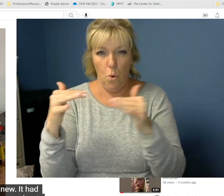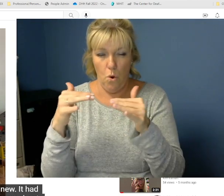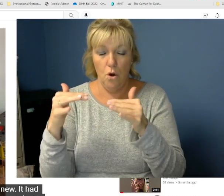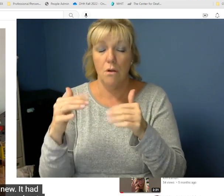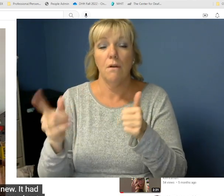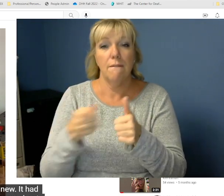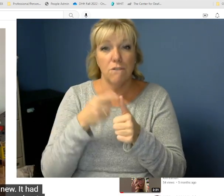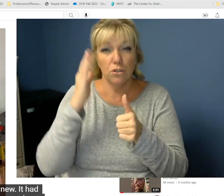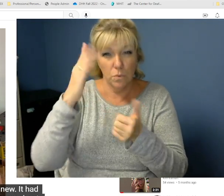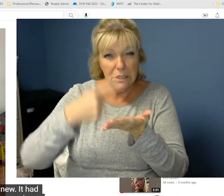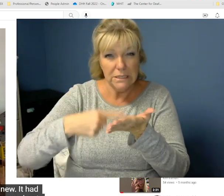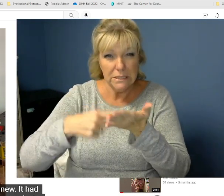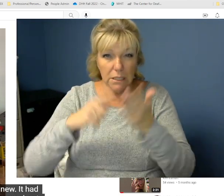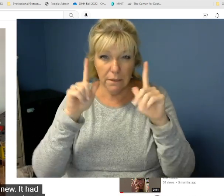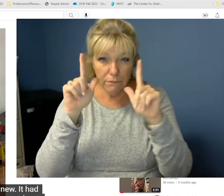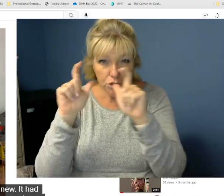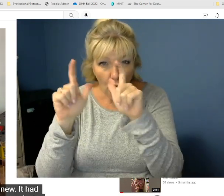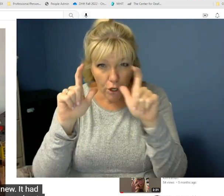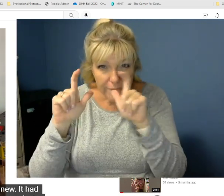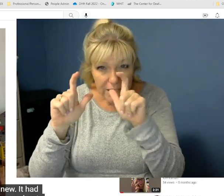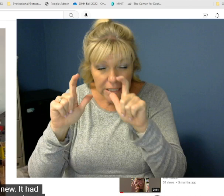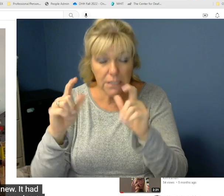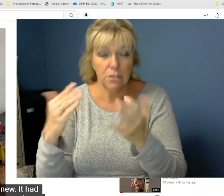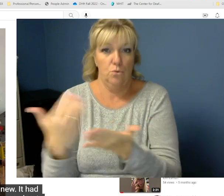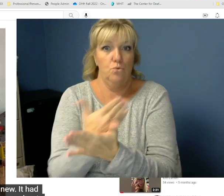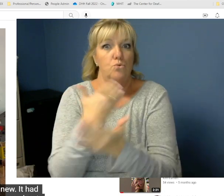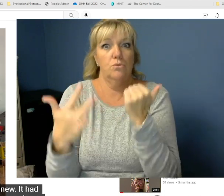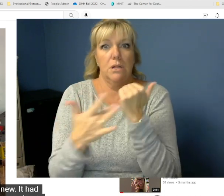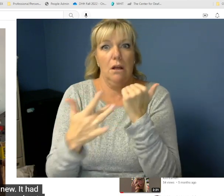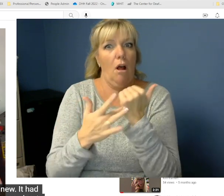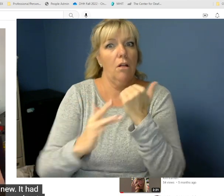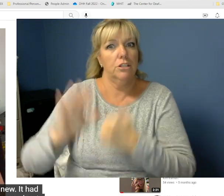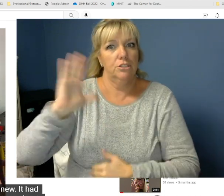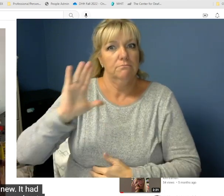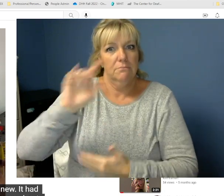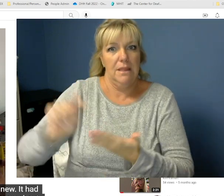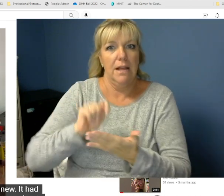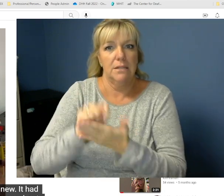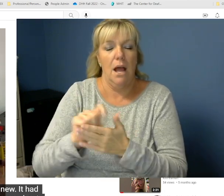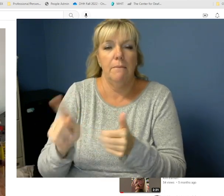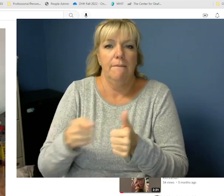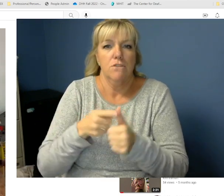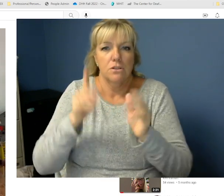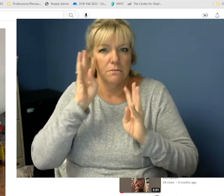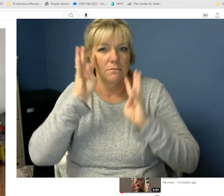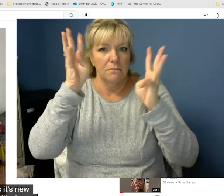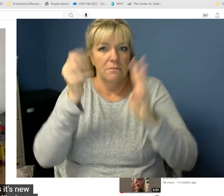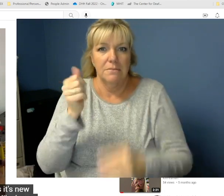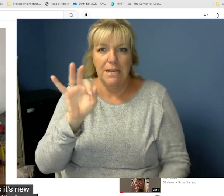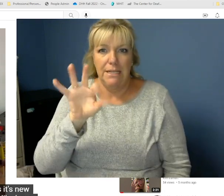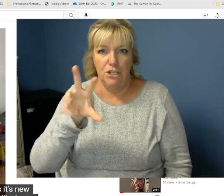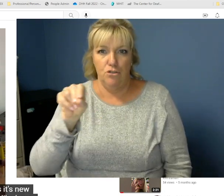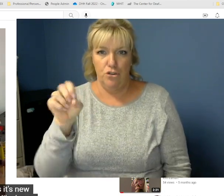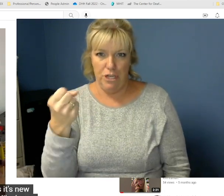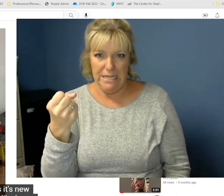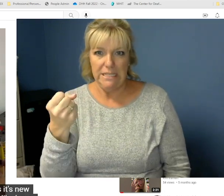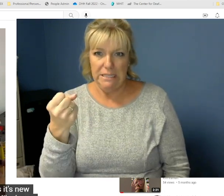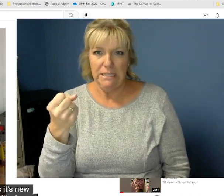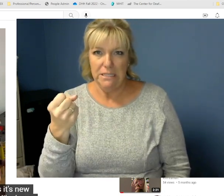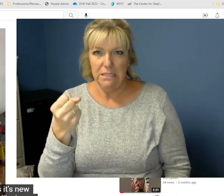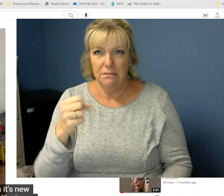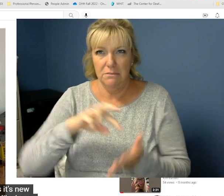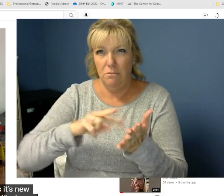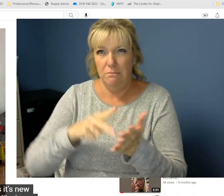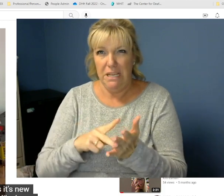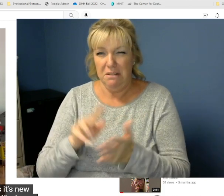the Civil War, at least the way which is used is new. It had been developed in the 30s, so it's, about 30 or so years old,